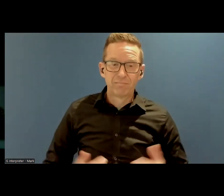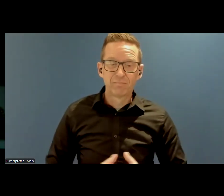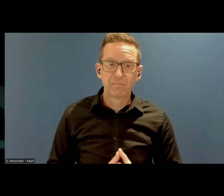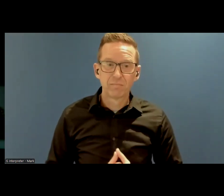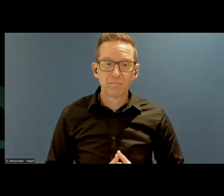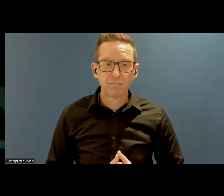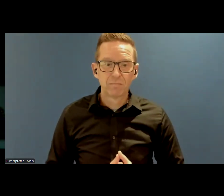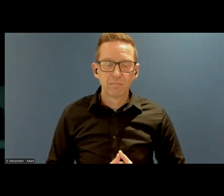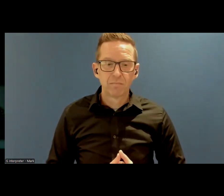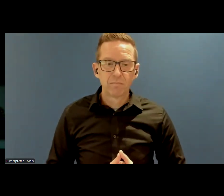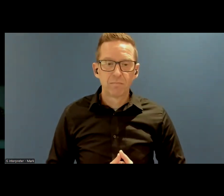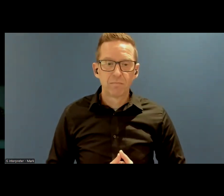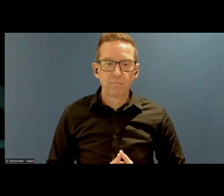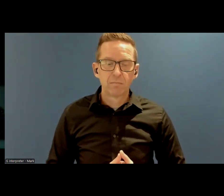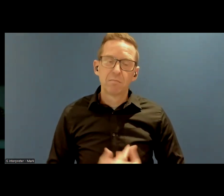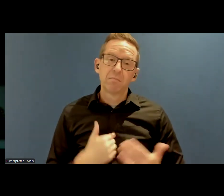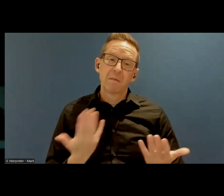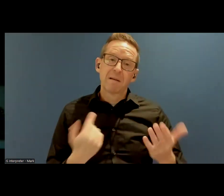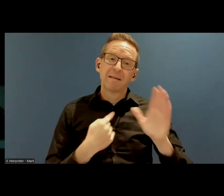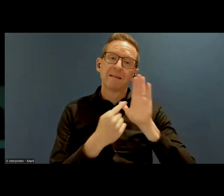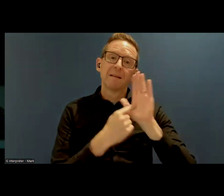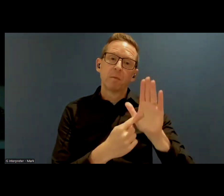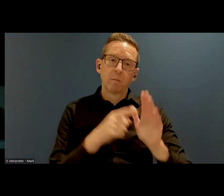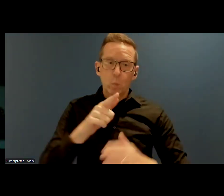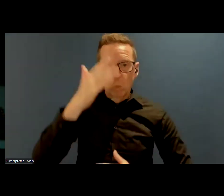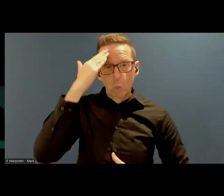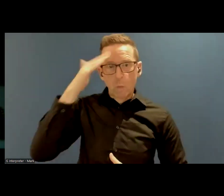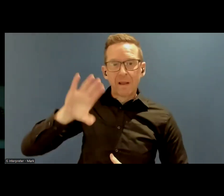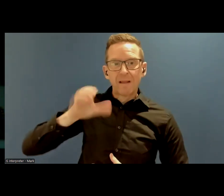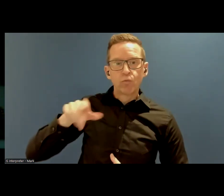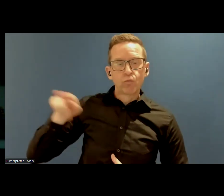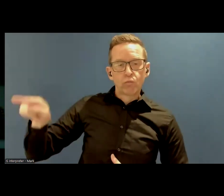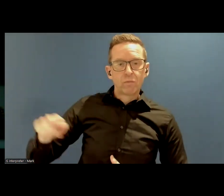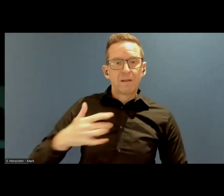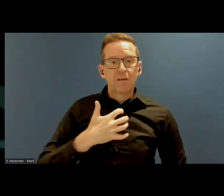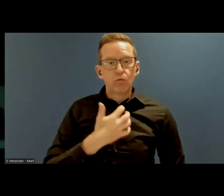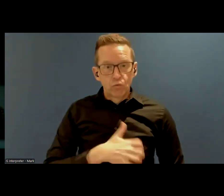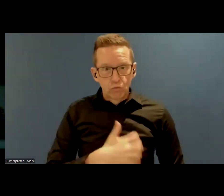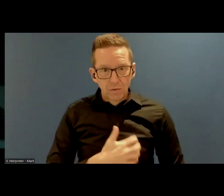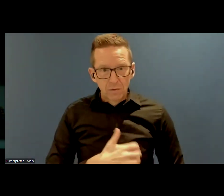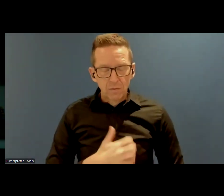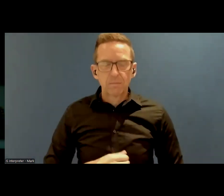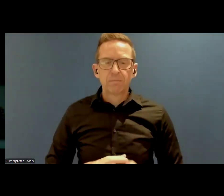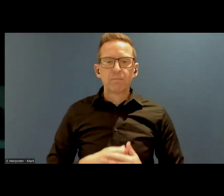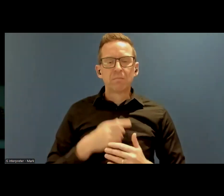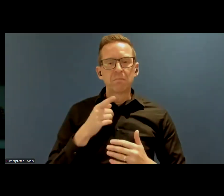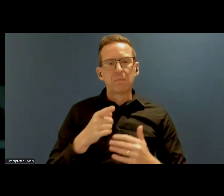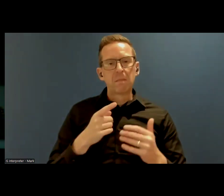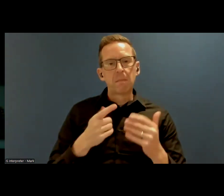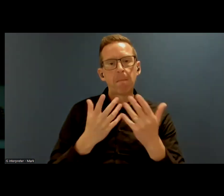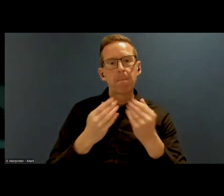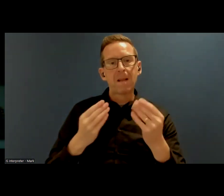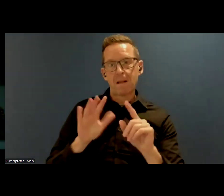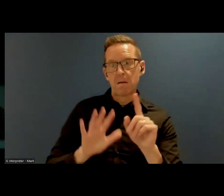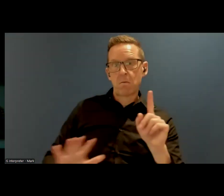I will provide an example in Argentina, a country where many of the other countries in the